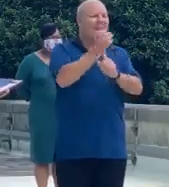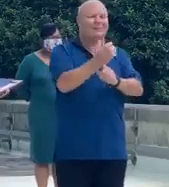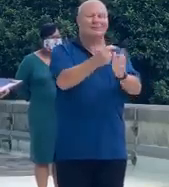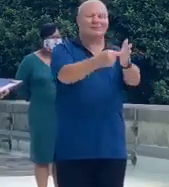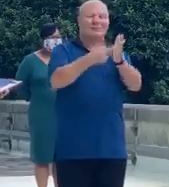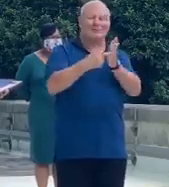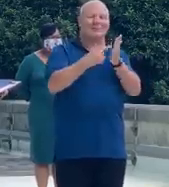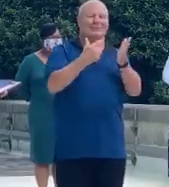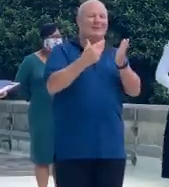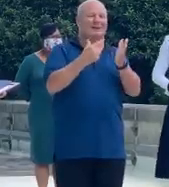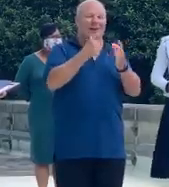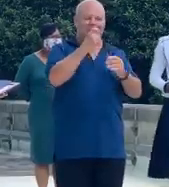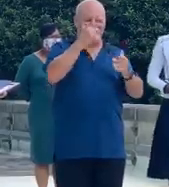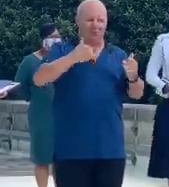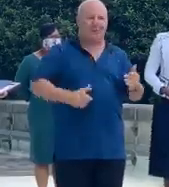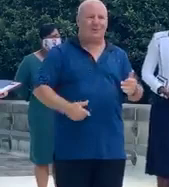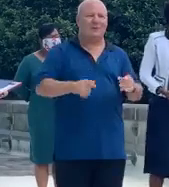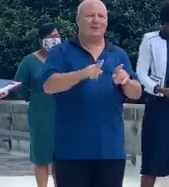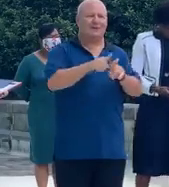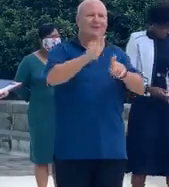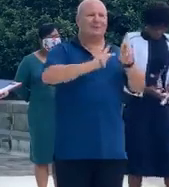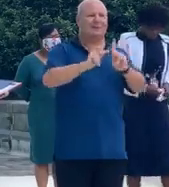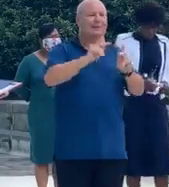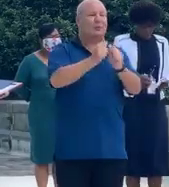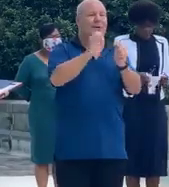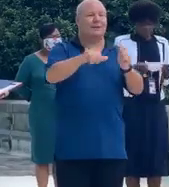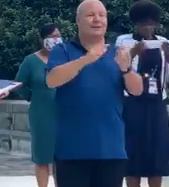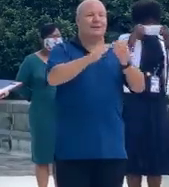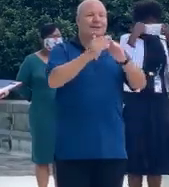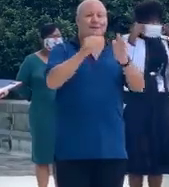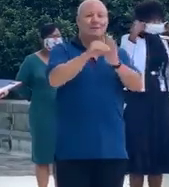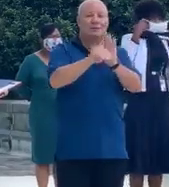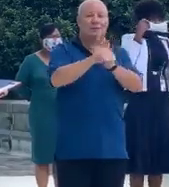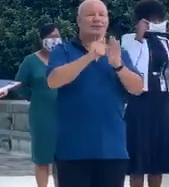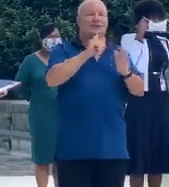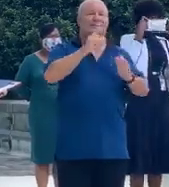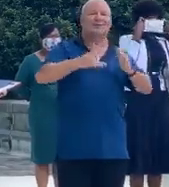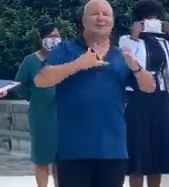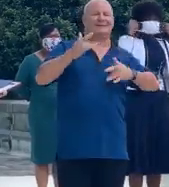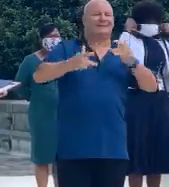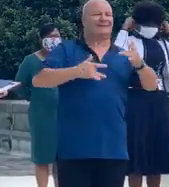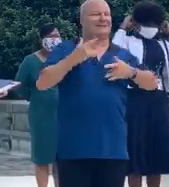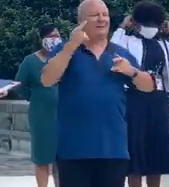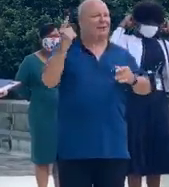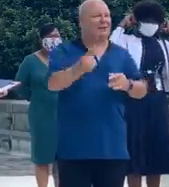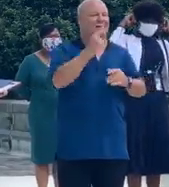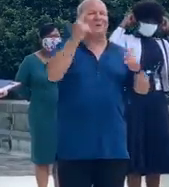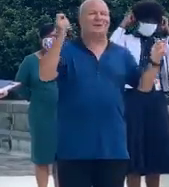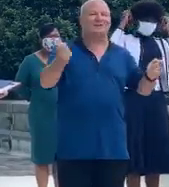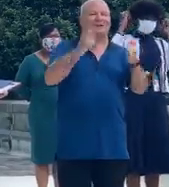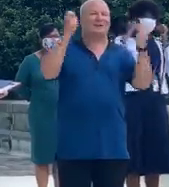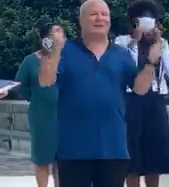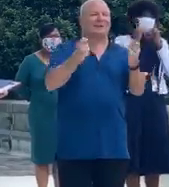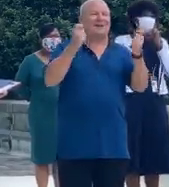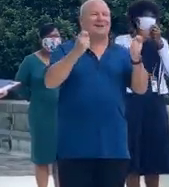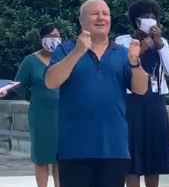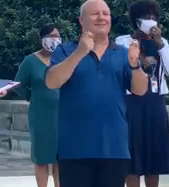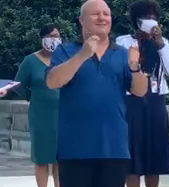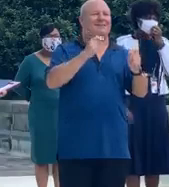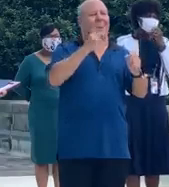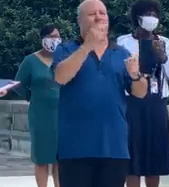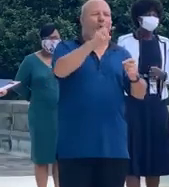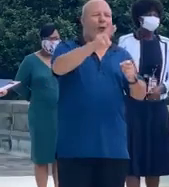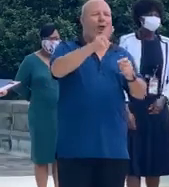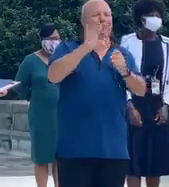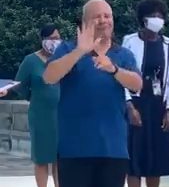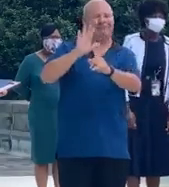we are as a people. And so with that, the City of New Orleans is just so excited to always celebrate her people.